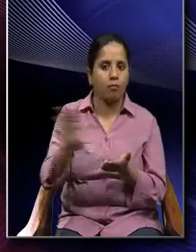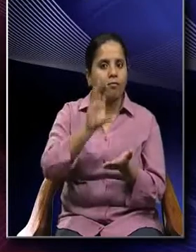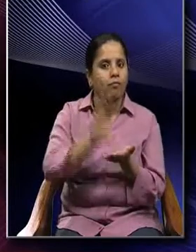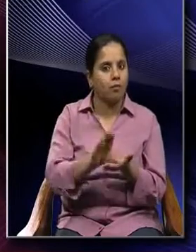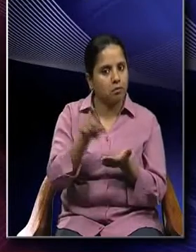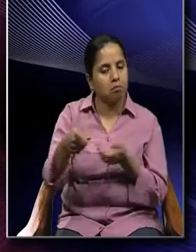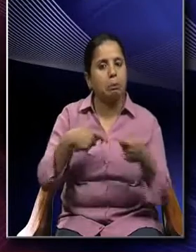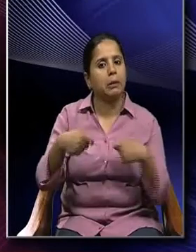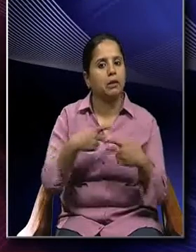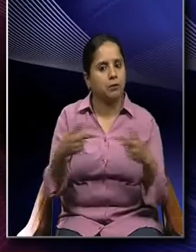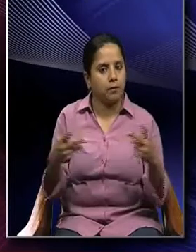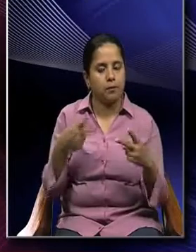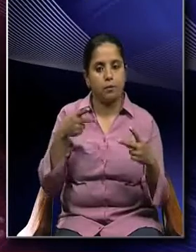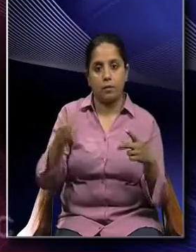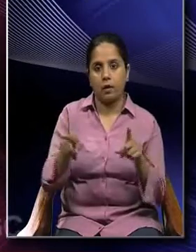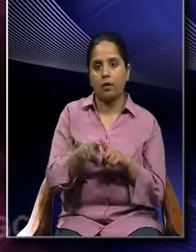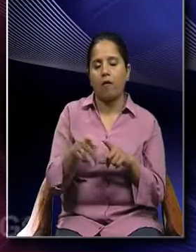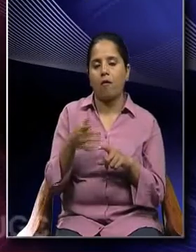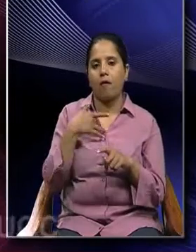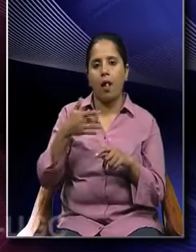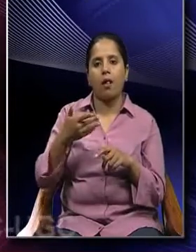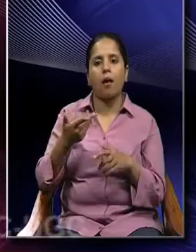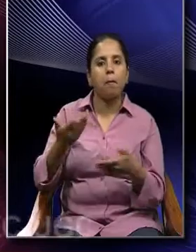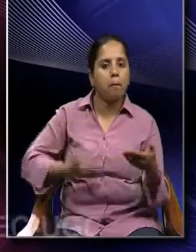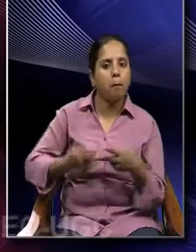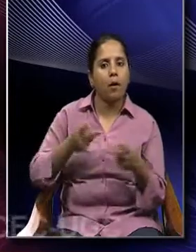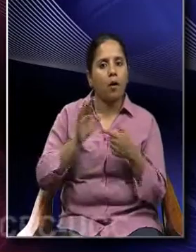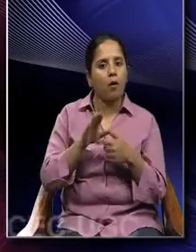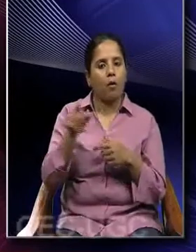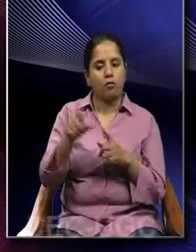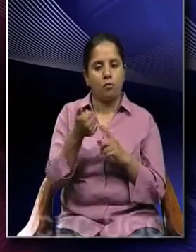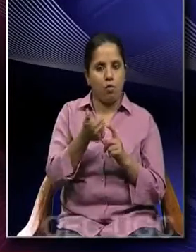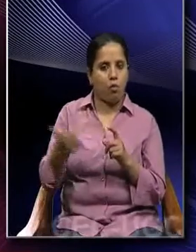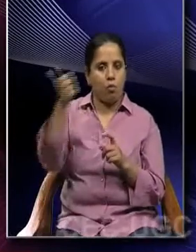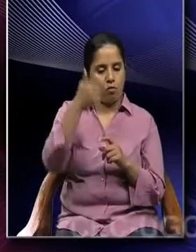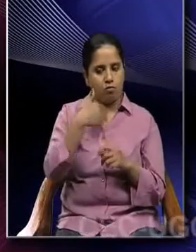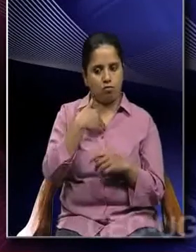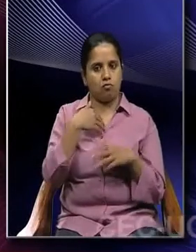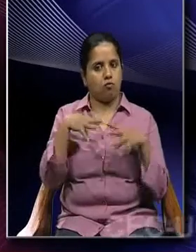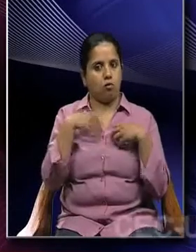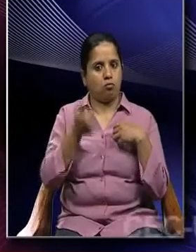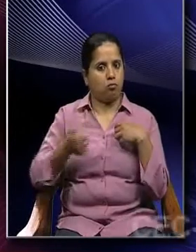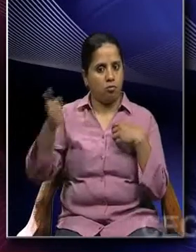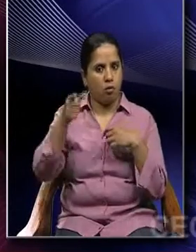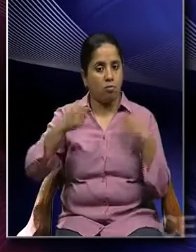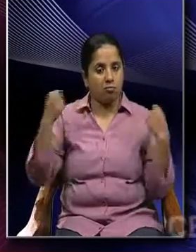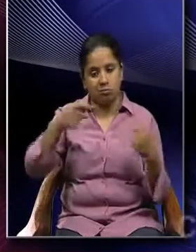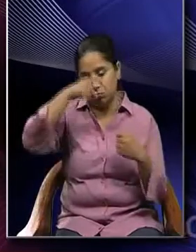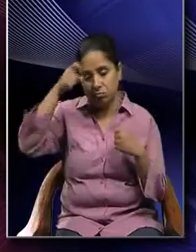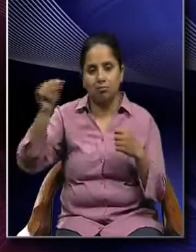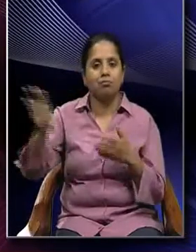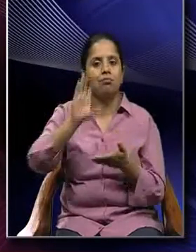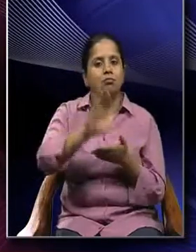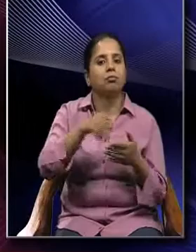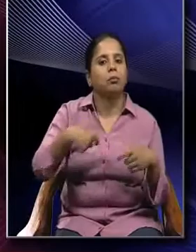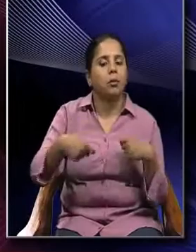the business. They are behaving as the owner of the business. They contribute their hard-earned money to the business. Now what